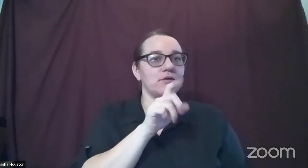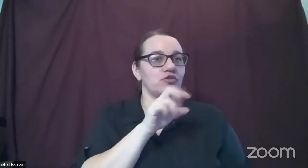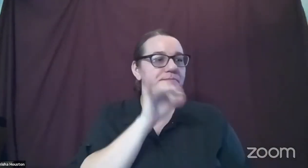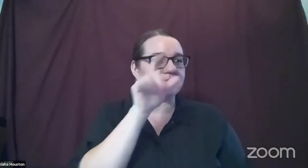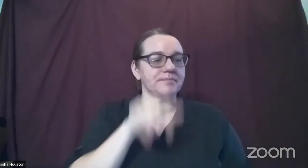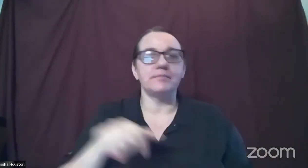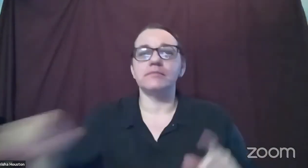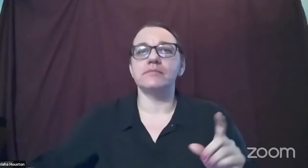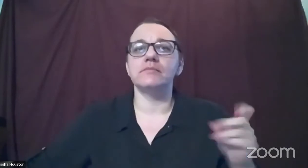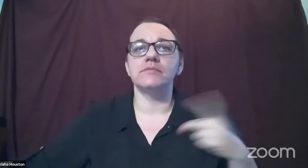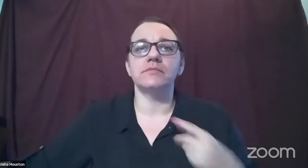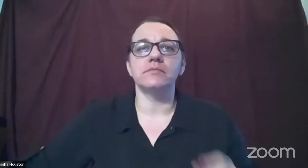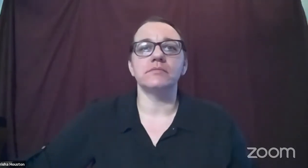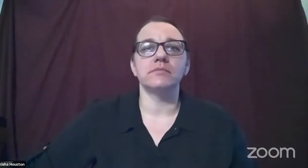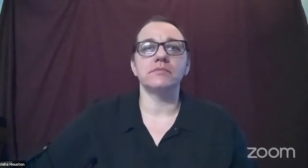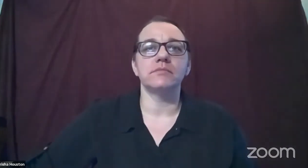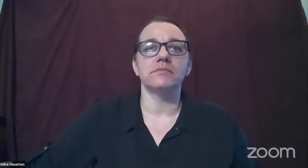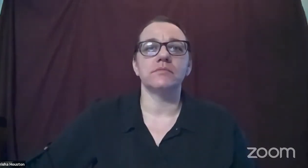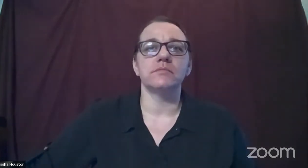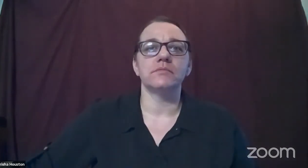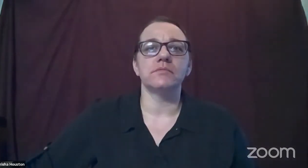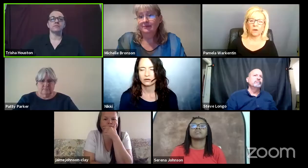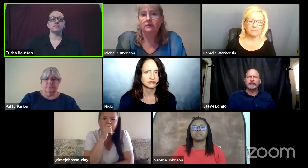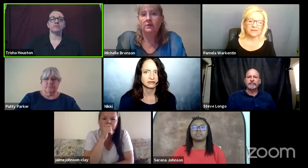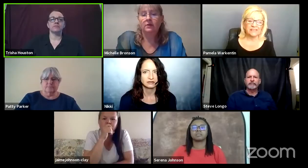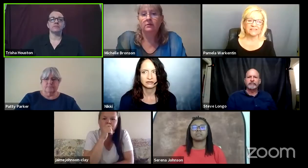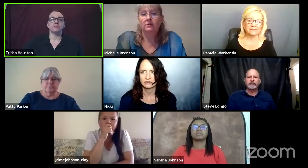And if I could have the gallery view again, please.